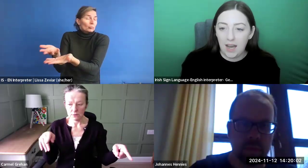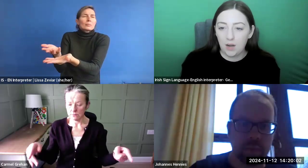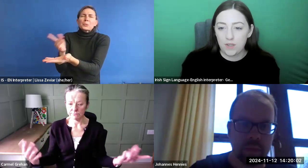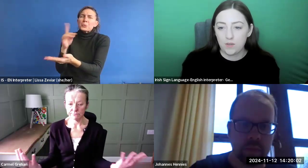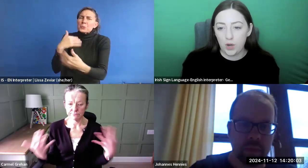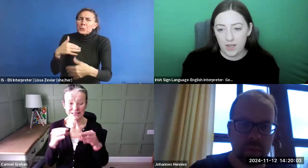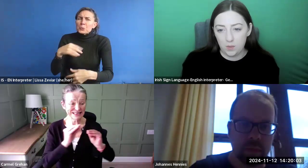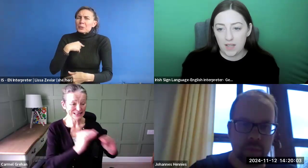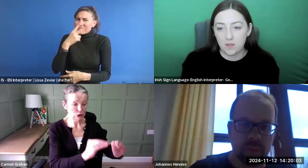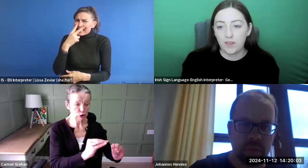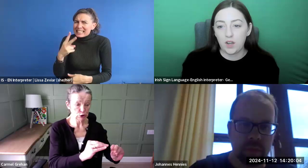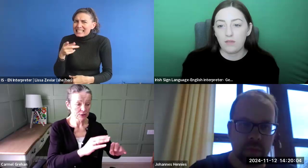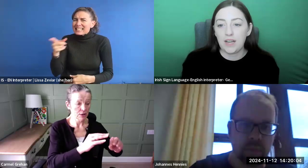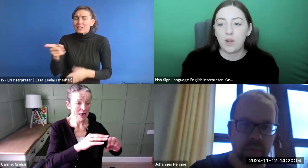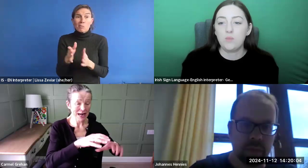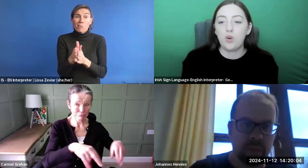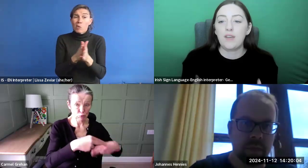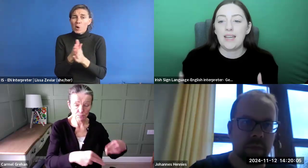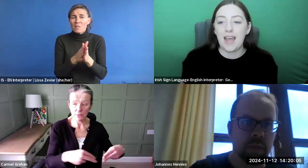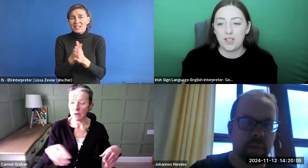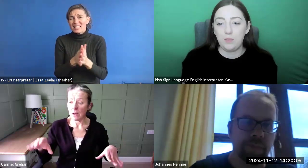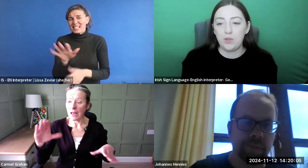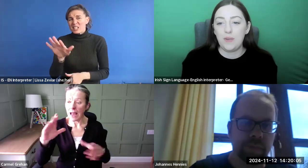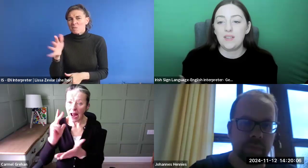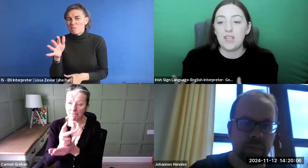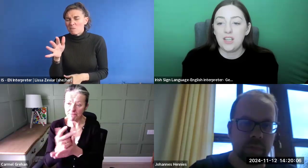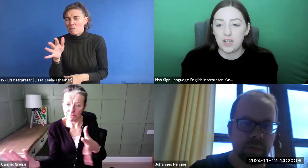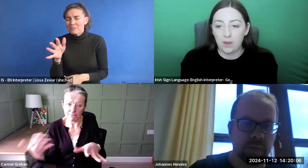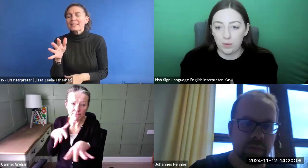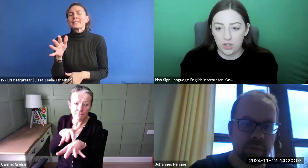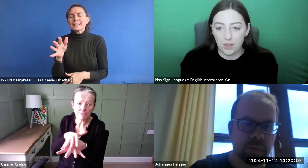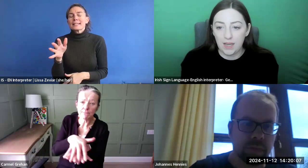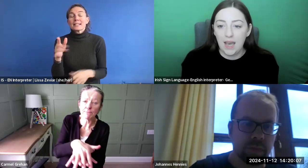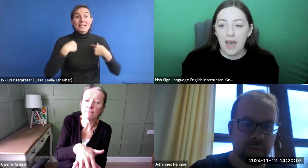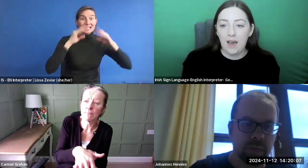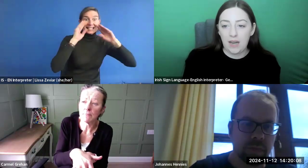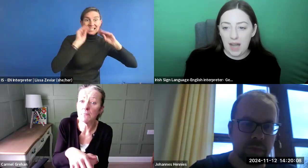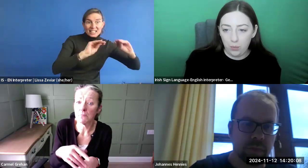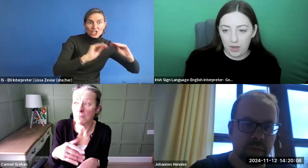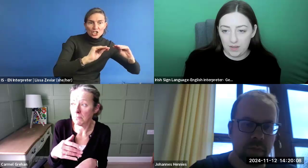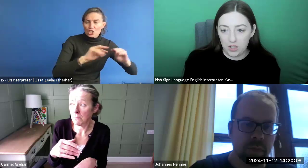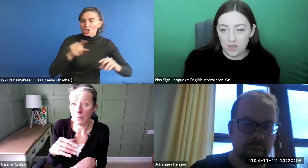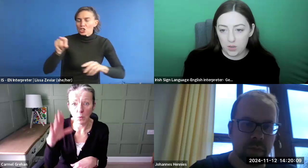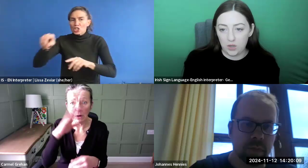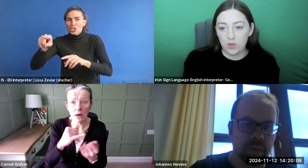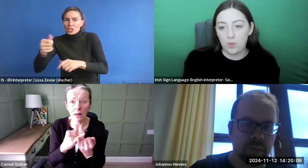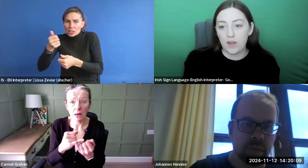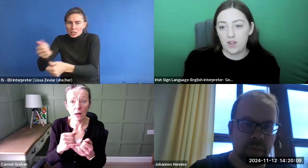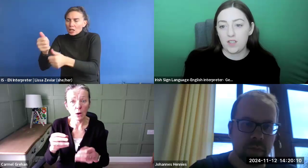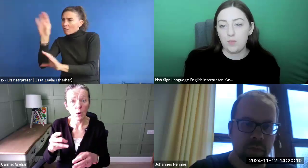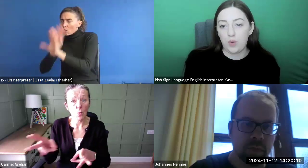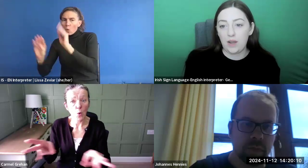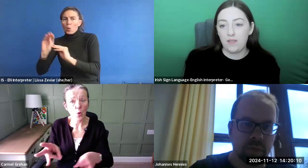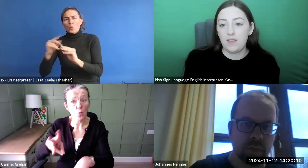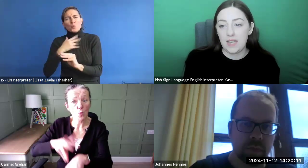motivation, and it wasn't working as well. So I thought I really wanted more of a connection between the teaching that we were doing and the lab work that the students were doing, which is